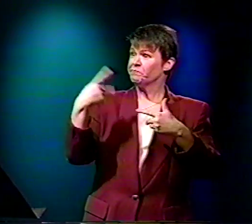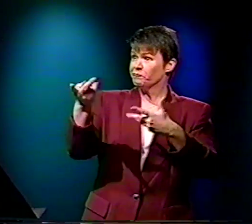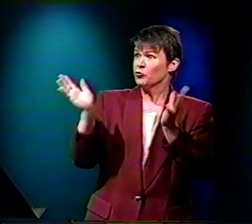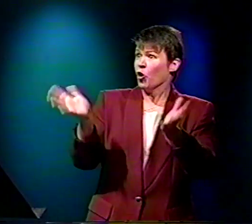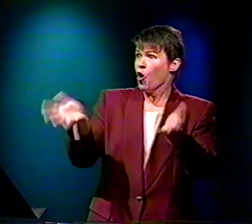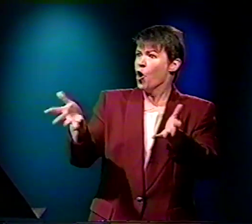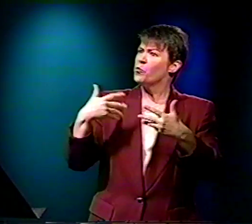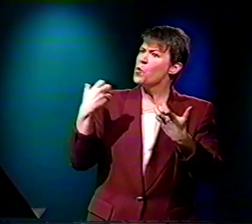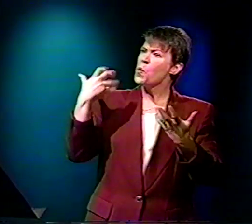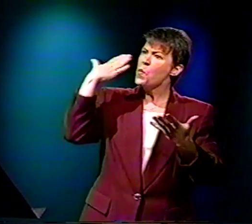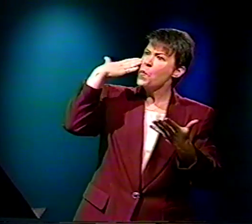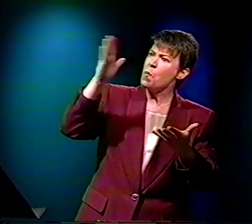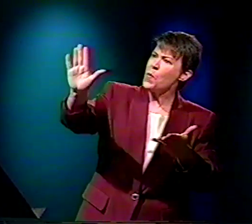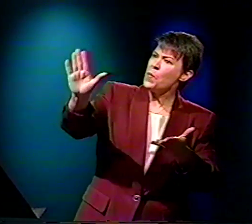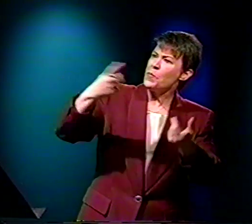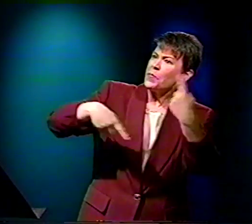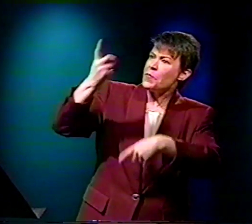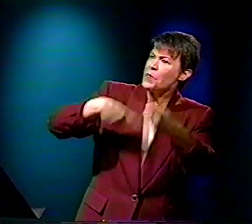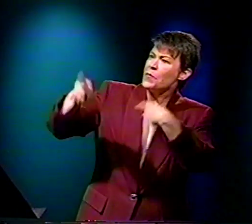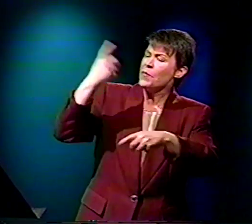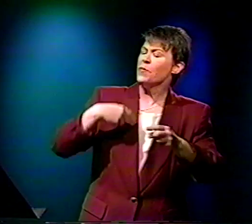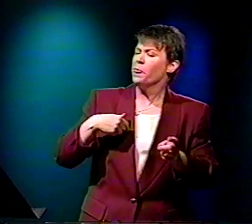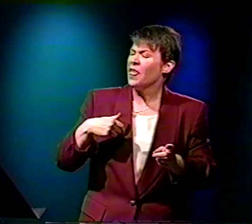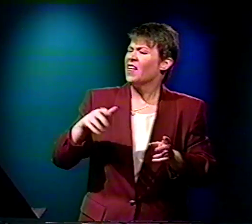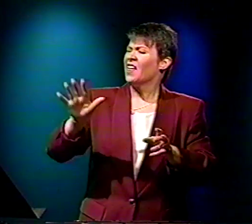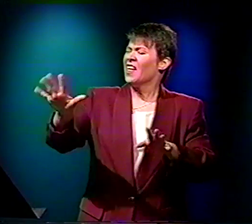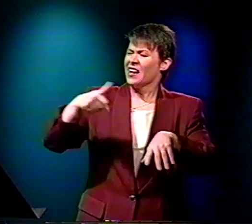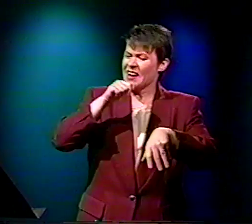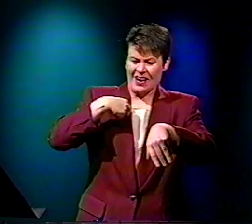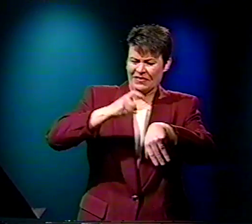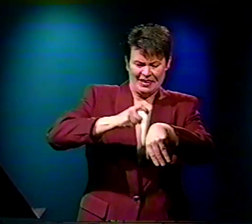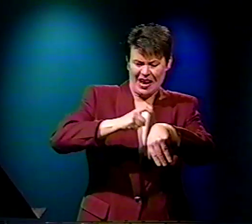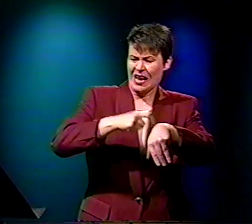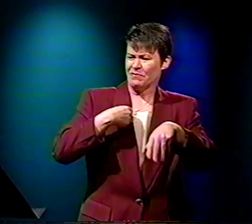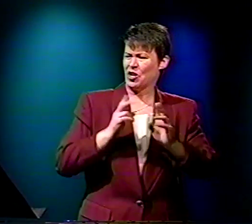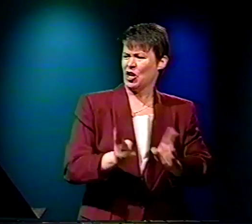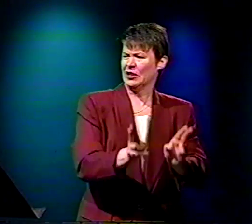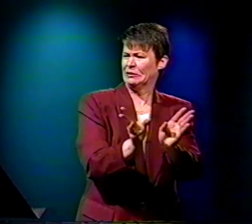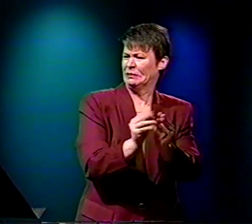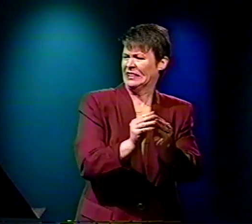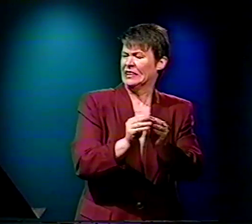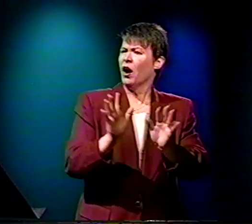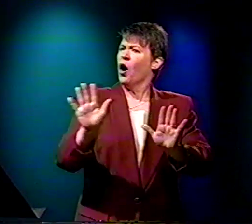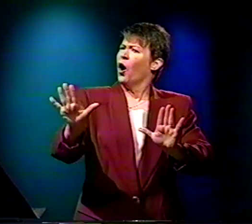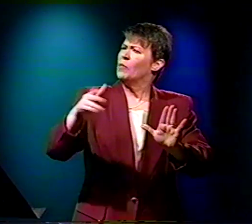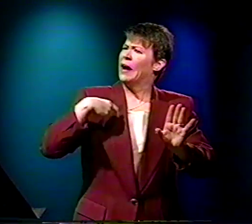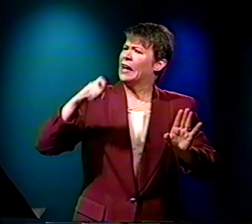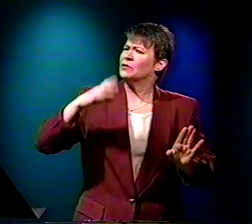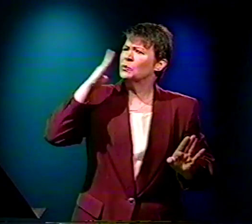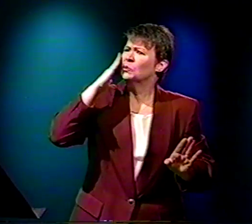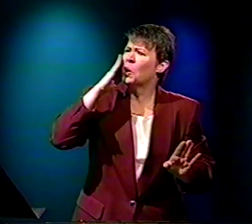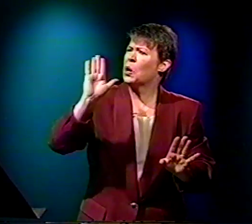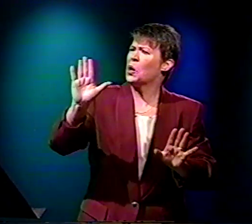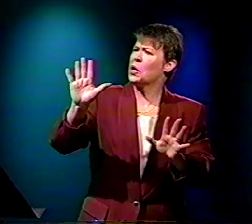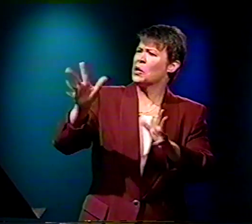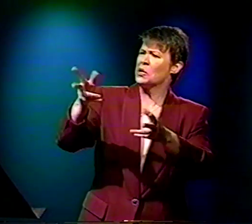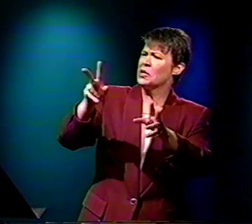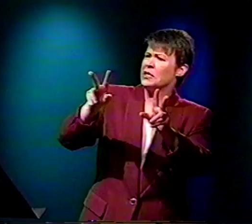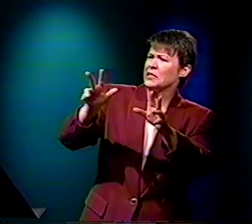participating in a discussion. And when the interpreter arrives, they say, well, I'd like to visit with you for a while because I want to discuss how you'll be signing. And the deaf person may say, well, I